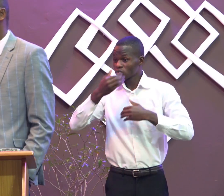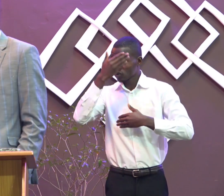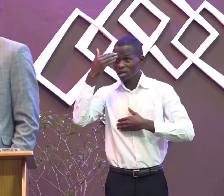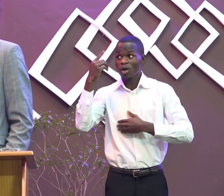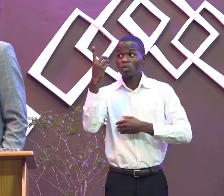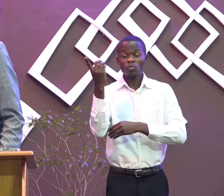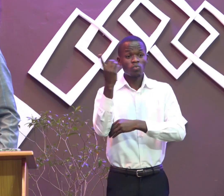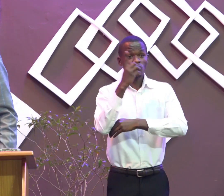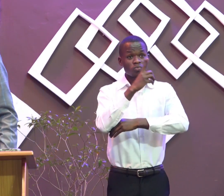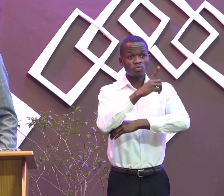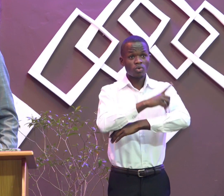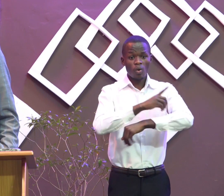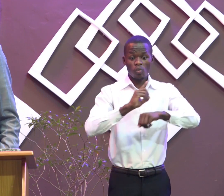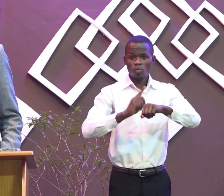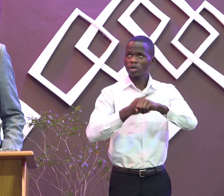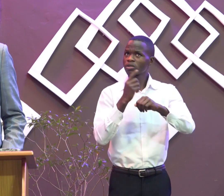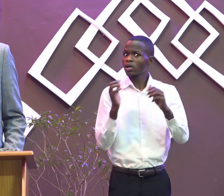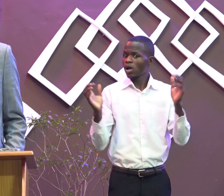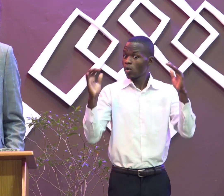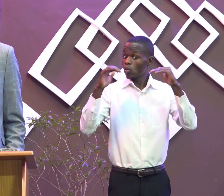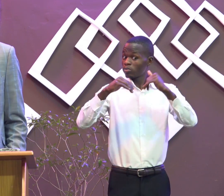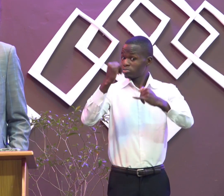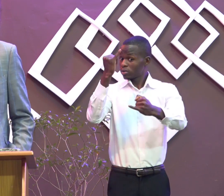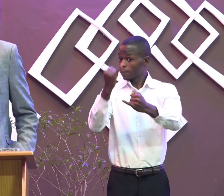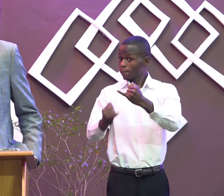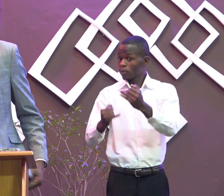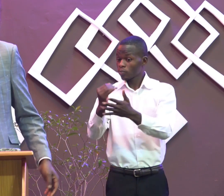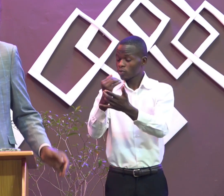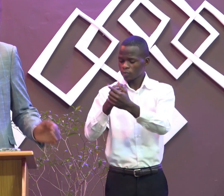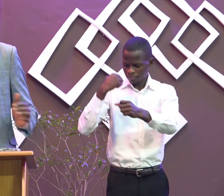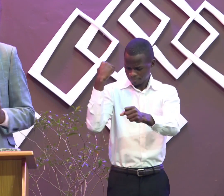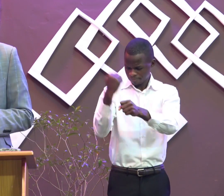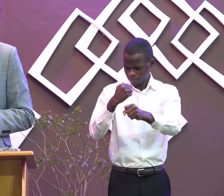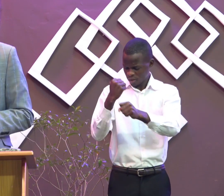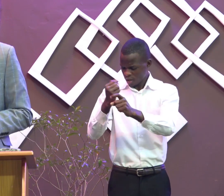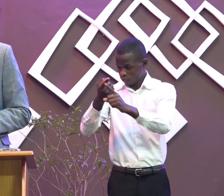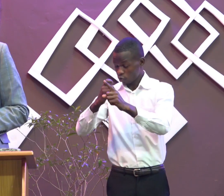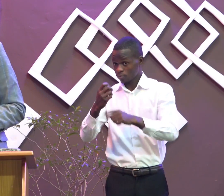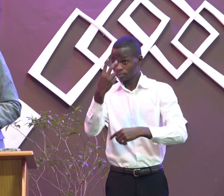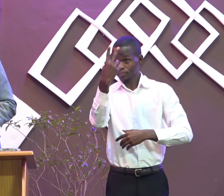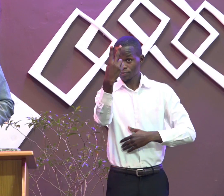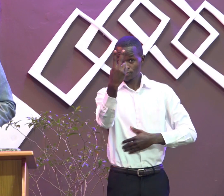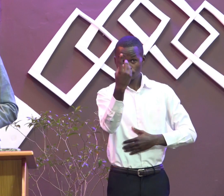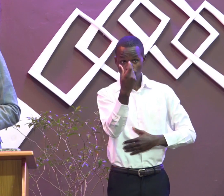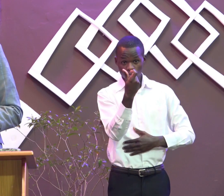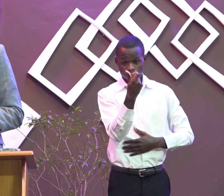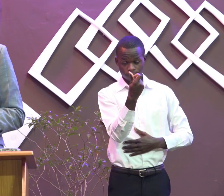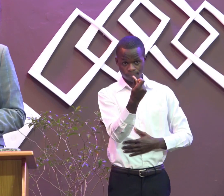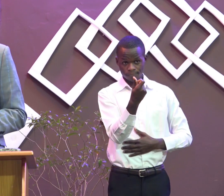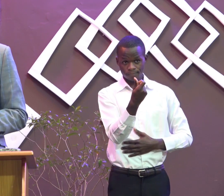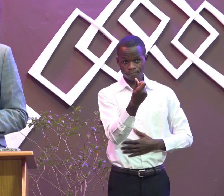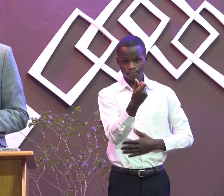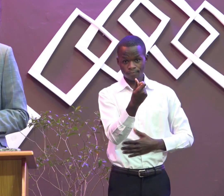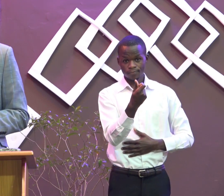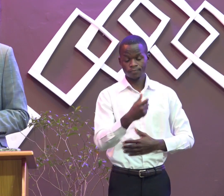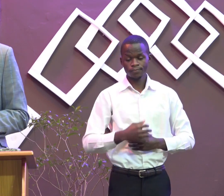yali conference nga yesembayo kubanga twagikolanga okuva 26. I will never forget one